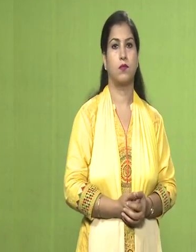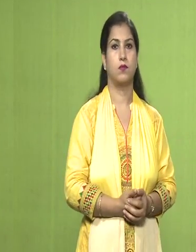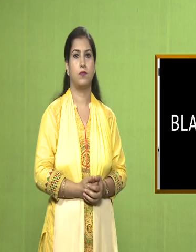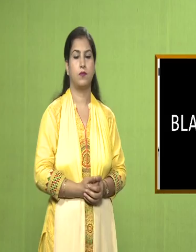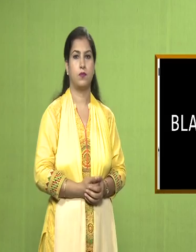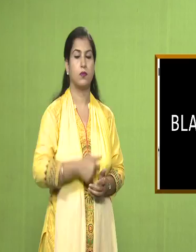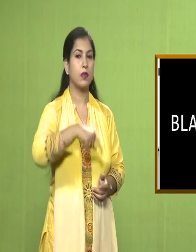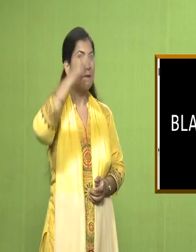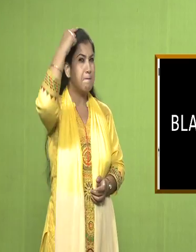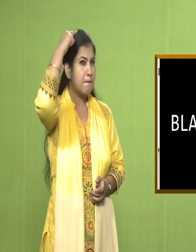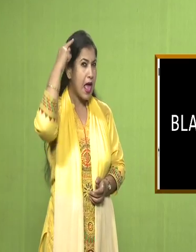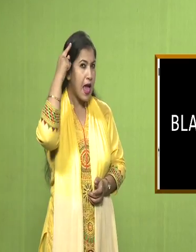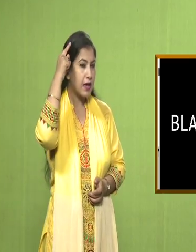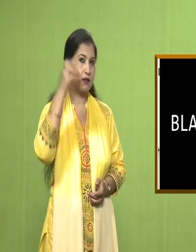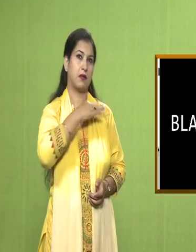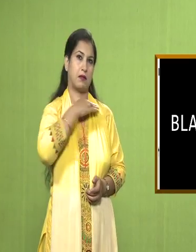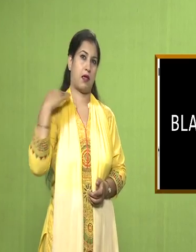was Black Death.